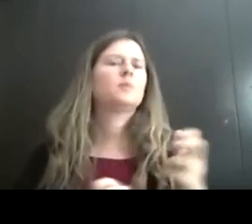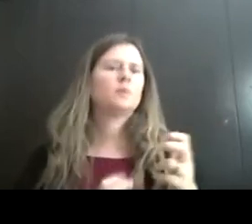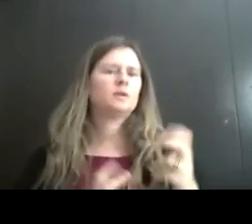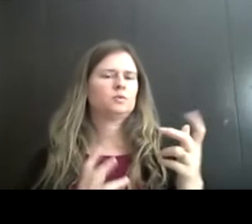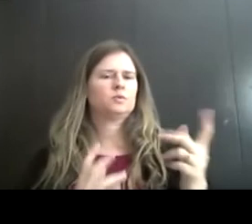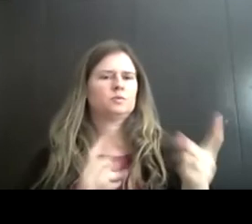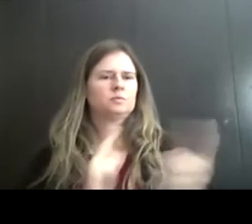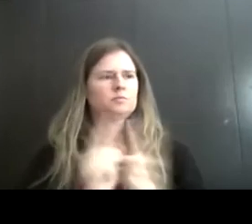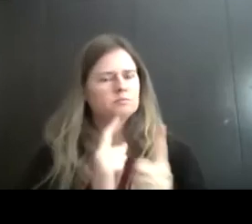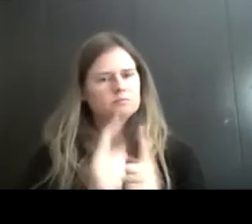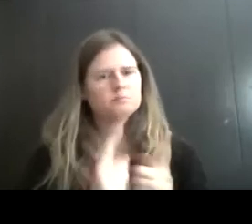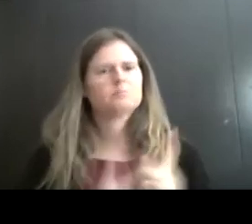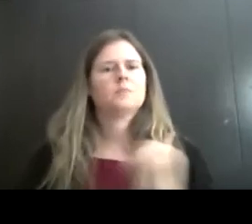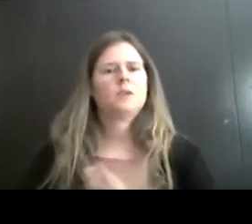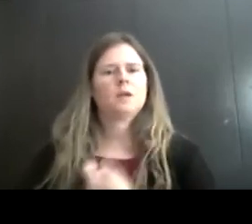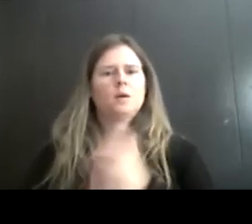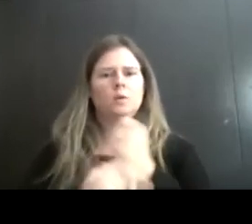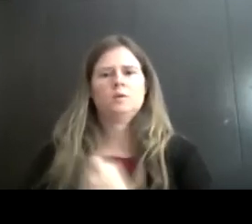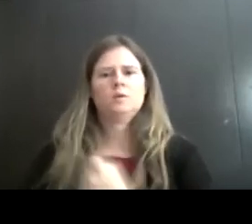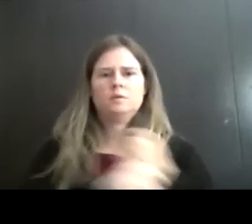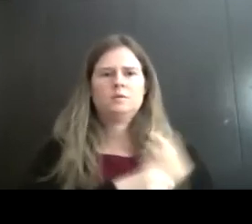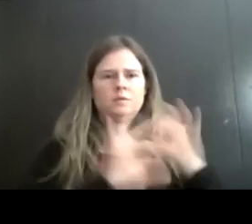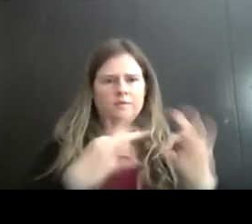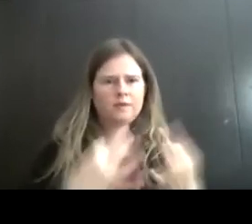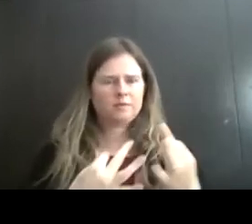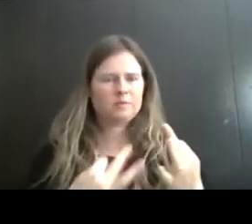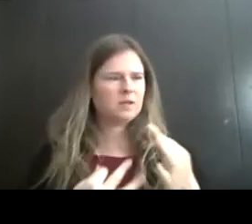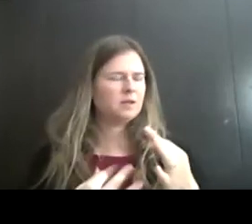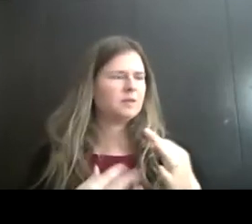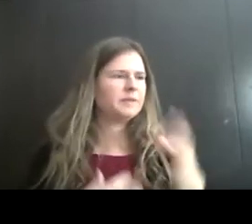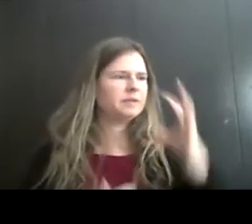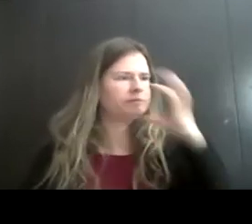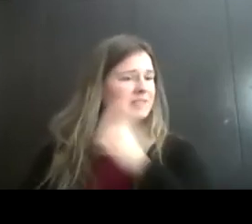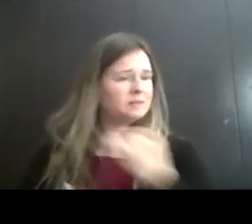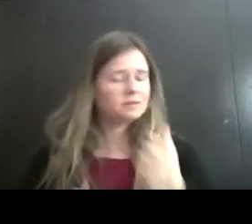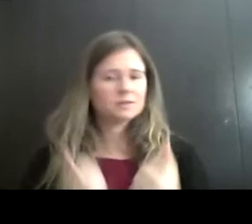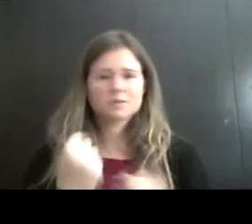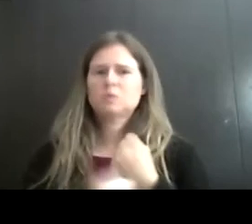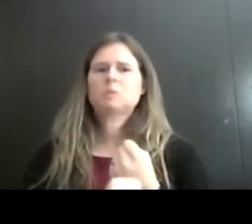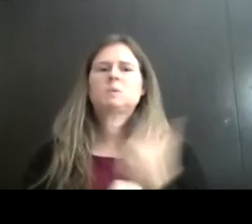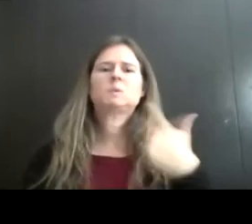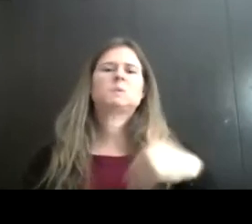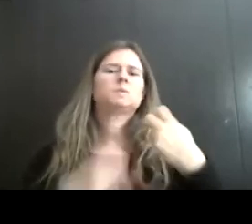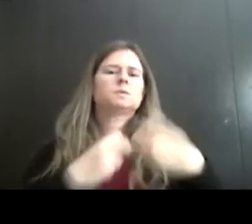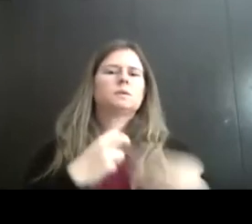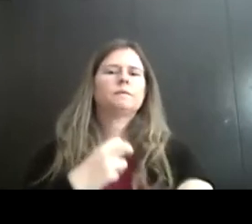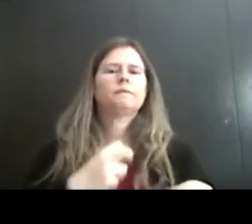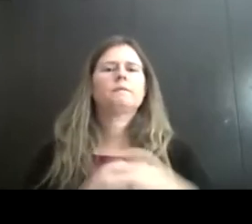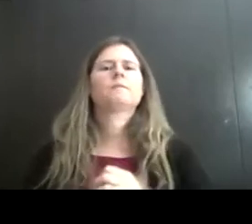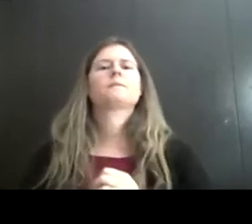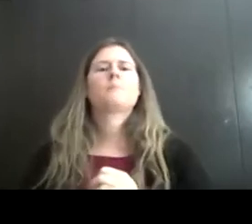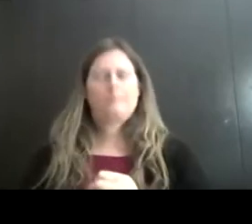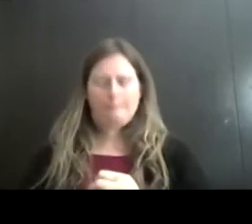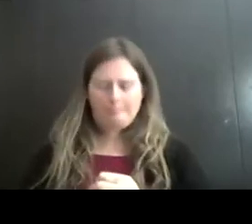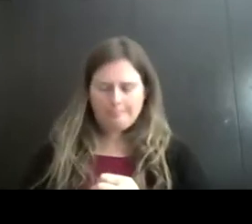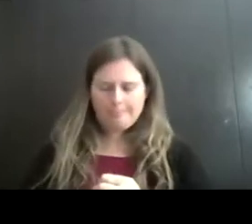family. Like I said, to not be on the water this year was really rough for many of us. And as I said